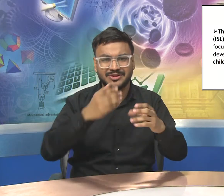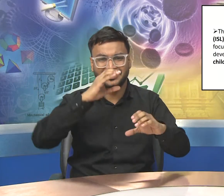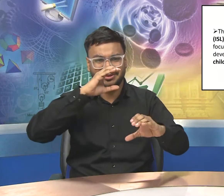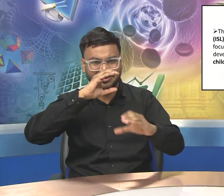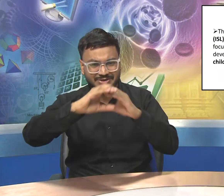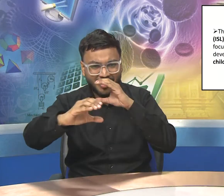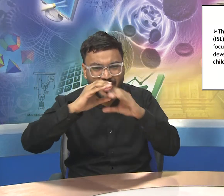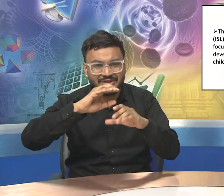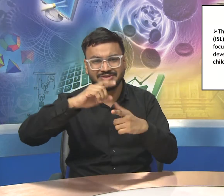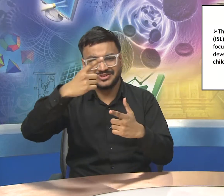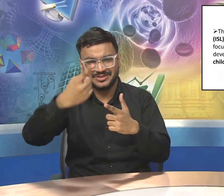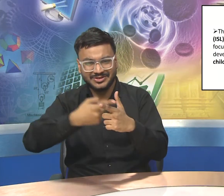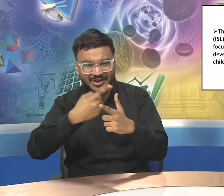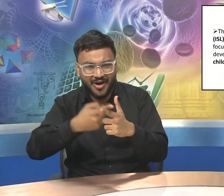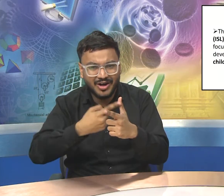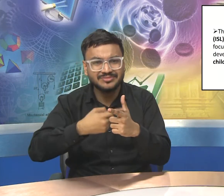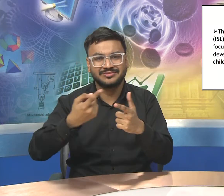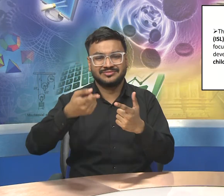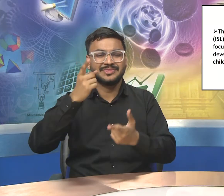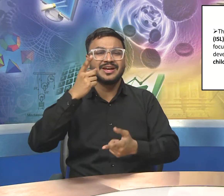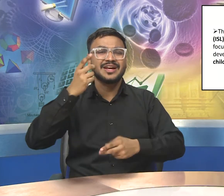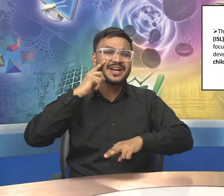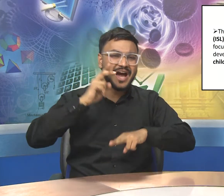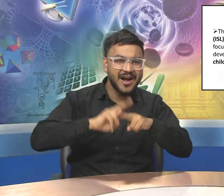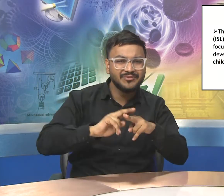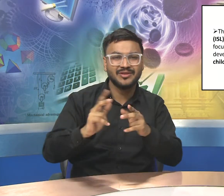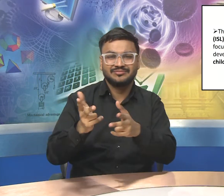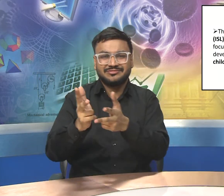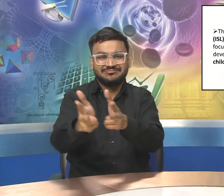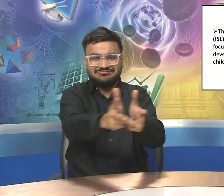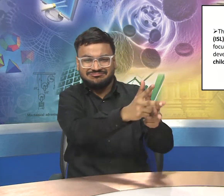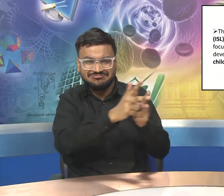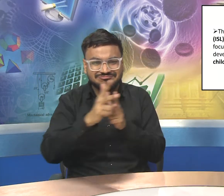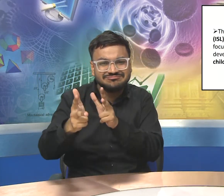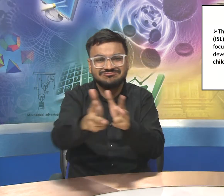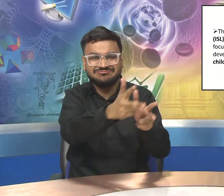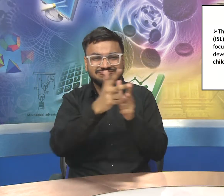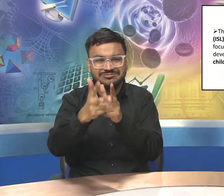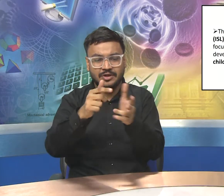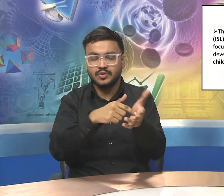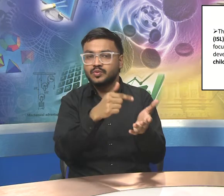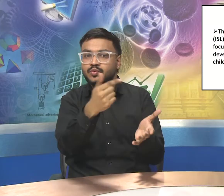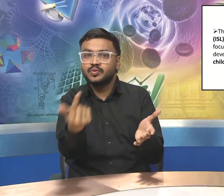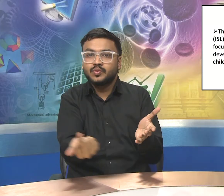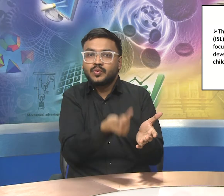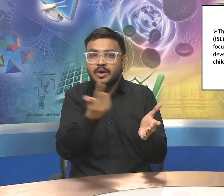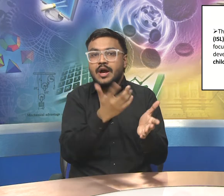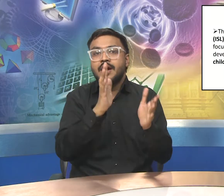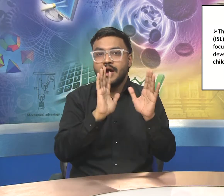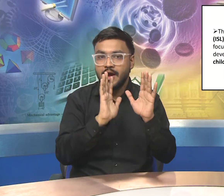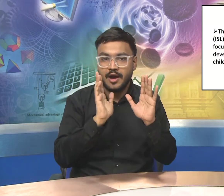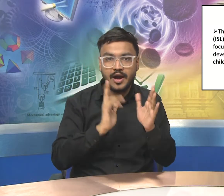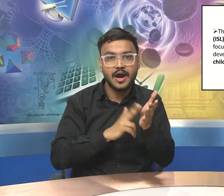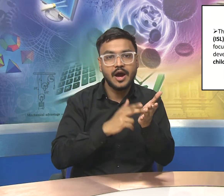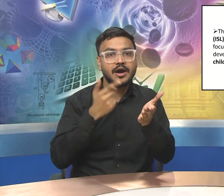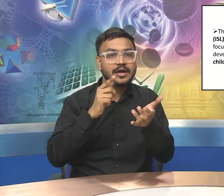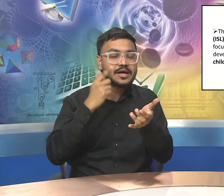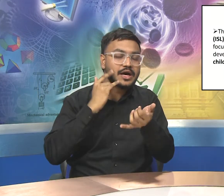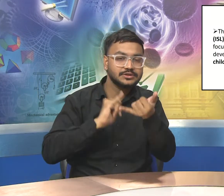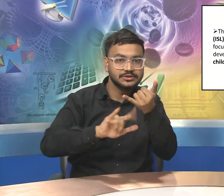and spread over time, with a focus on the role of residential schools in its